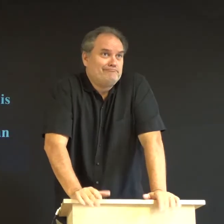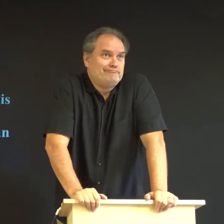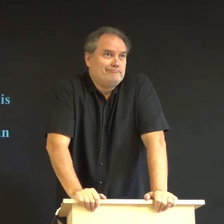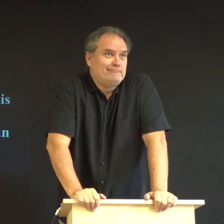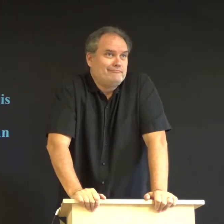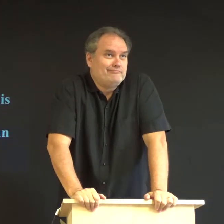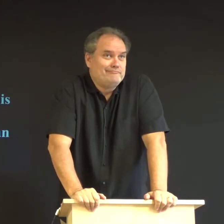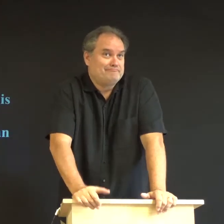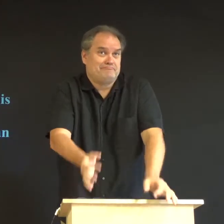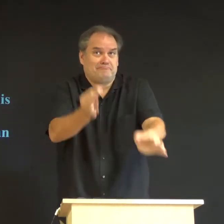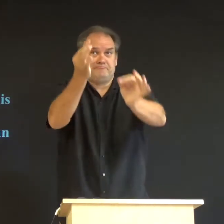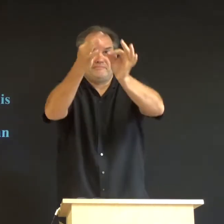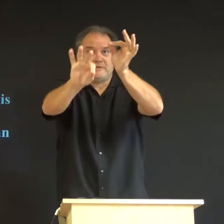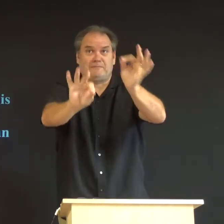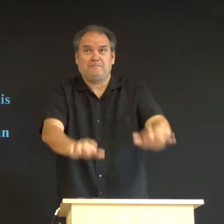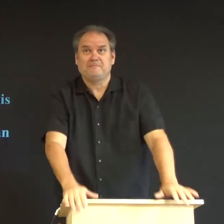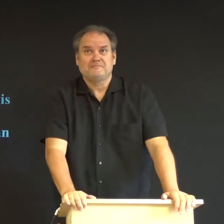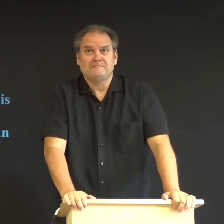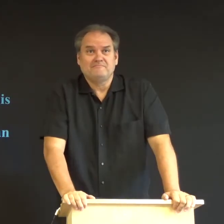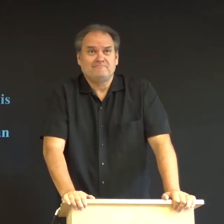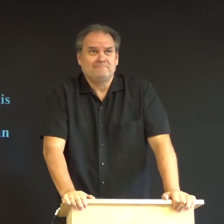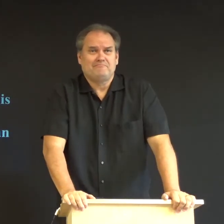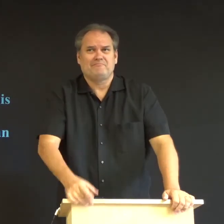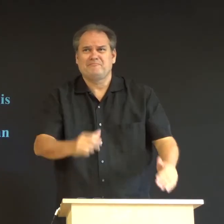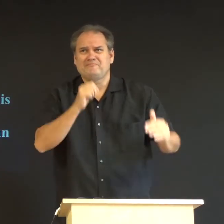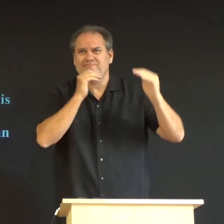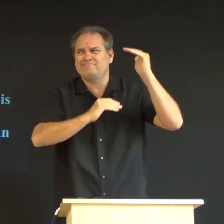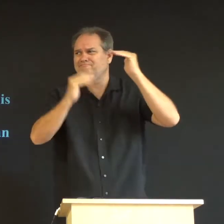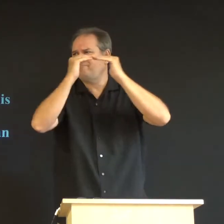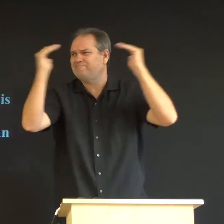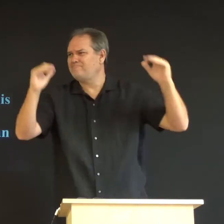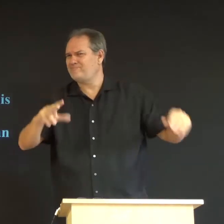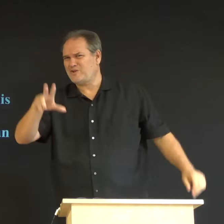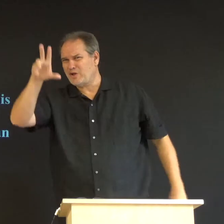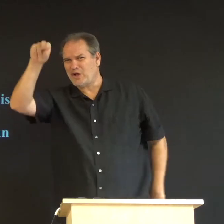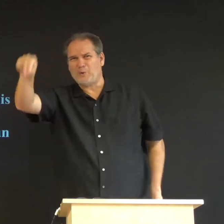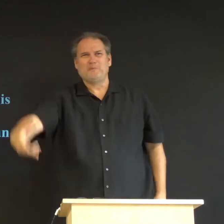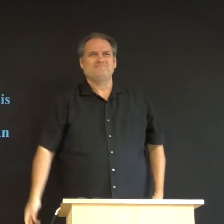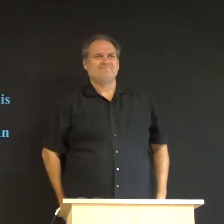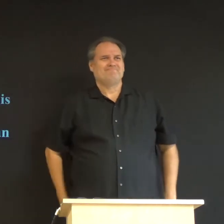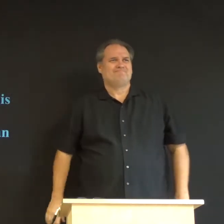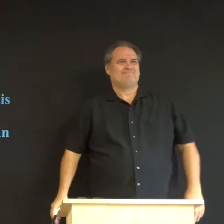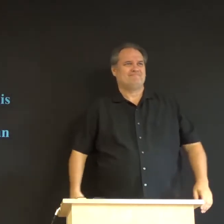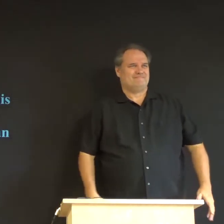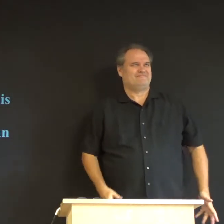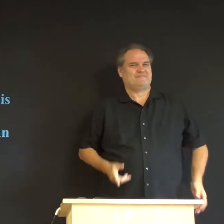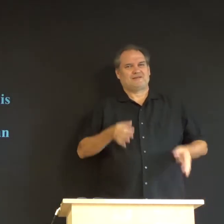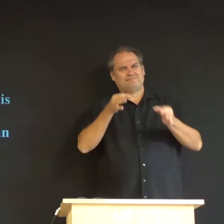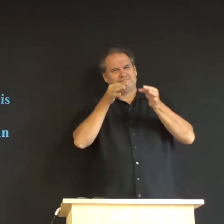Satan. It's easy. Well, you need to understand. There's no equality.